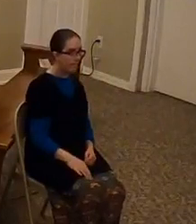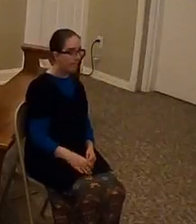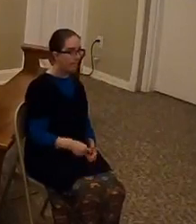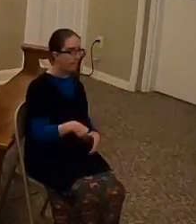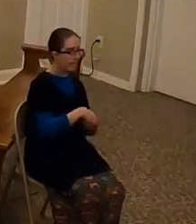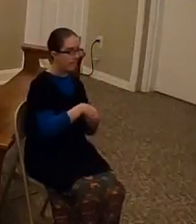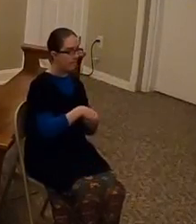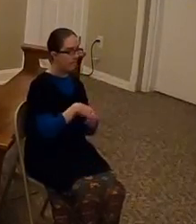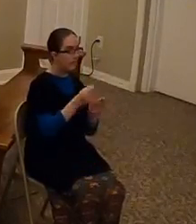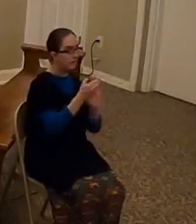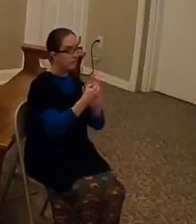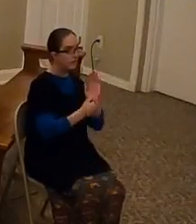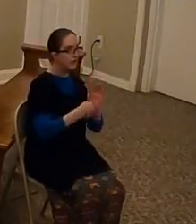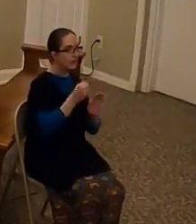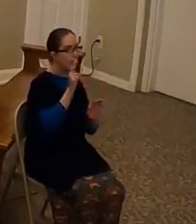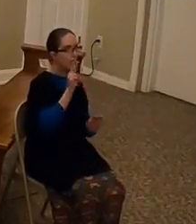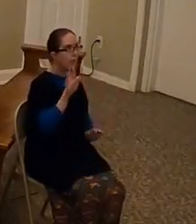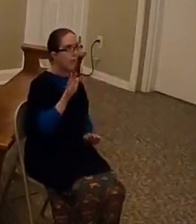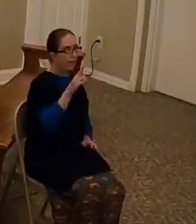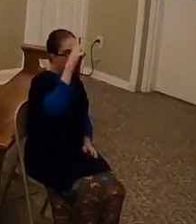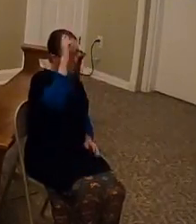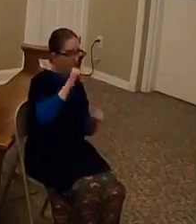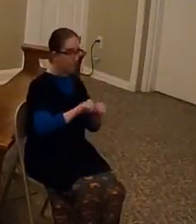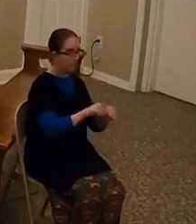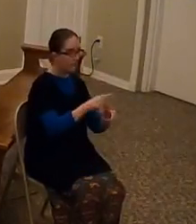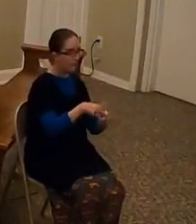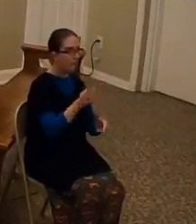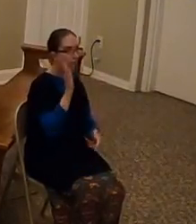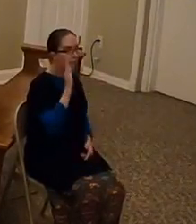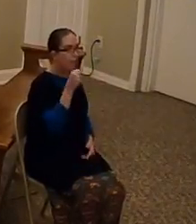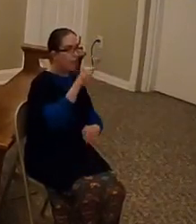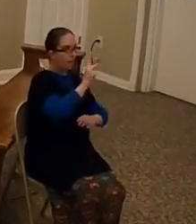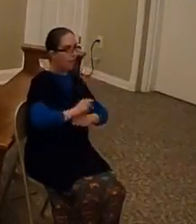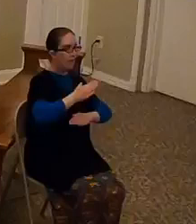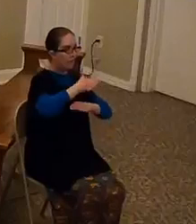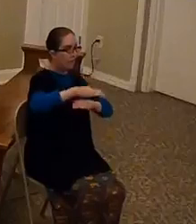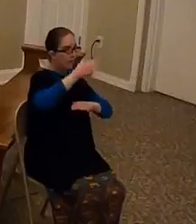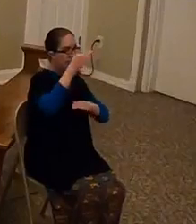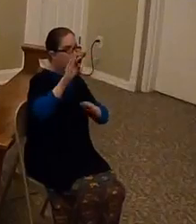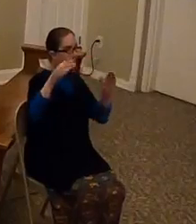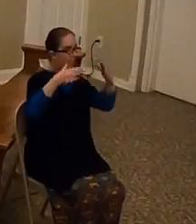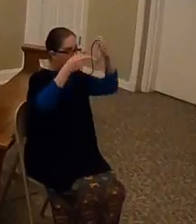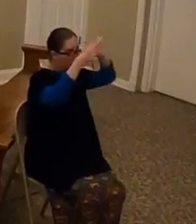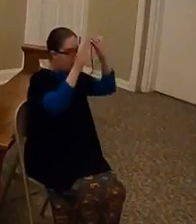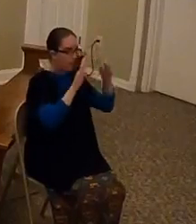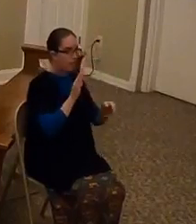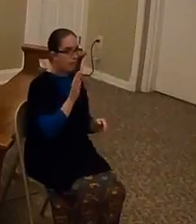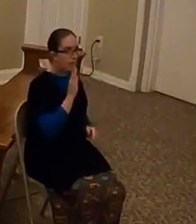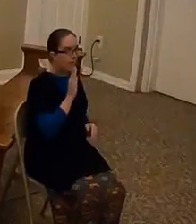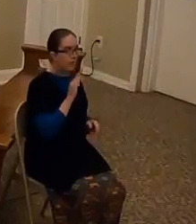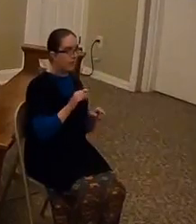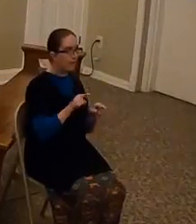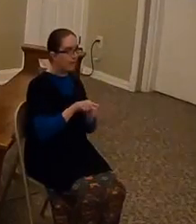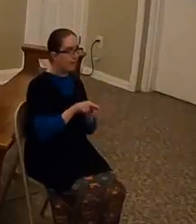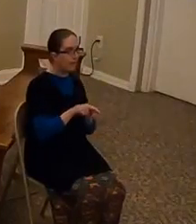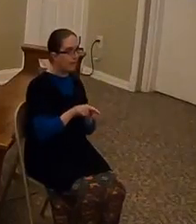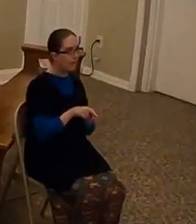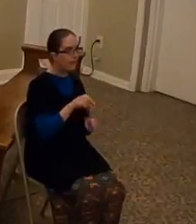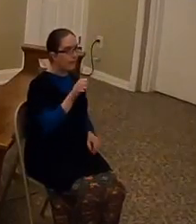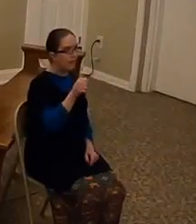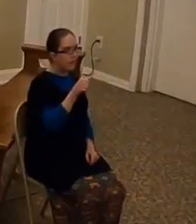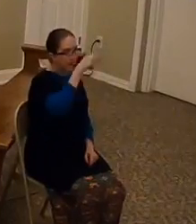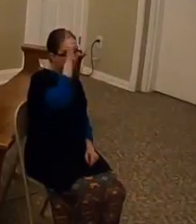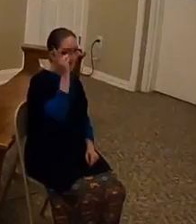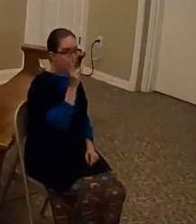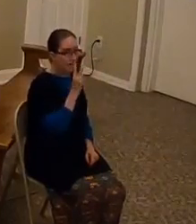then in verse chapter 25, he continues on. He said, then shall the kingdom of heaven be likened unto 10 virgins which took